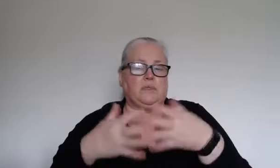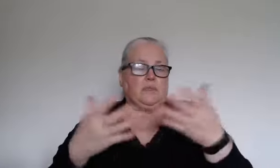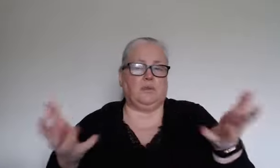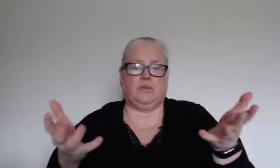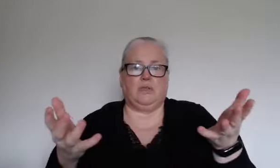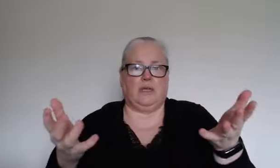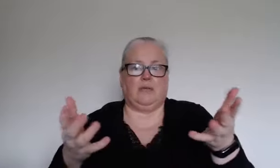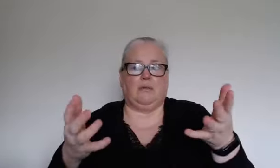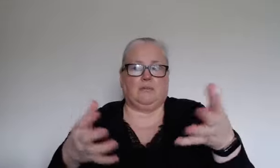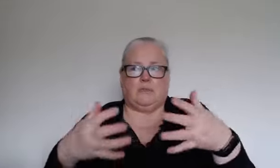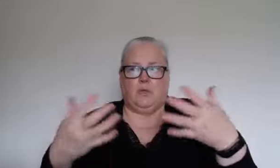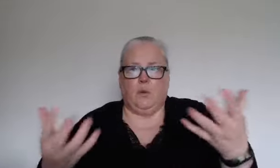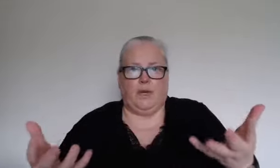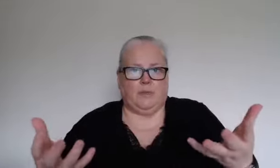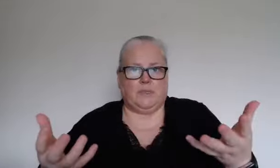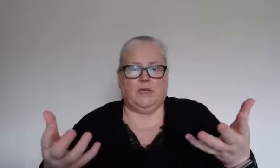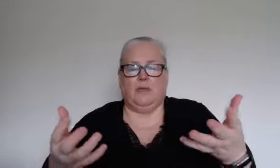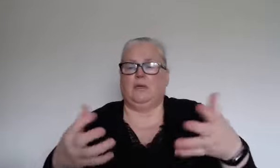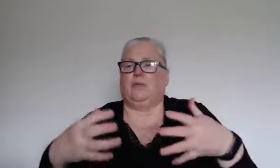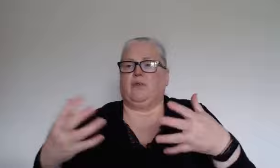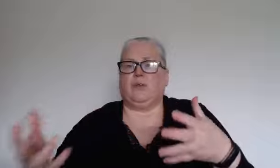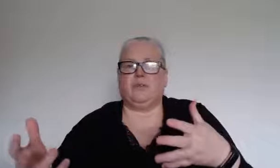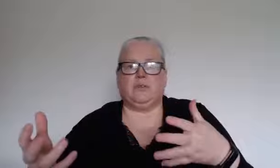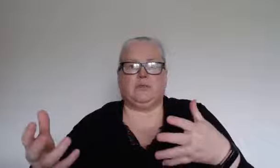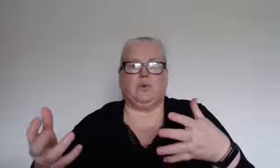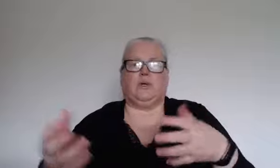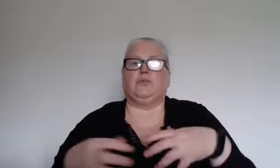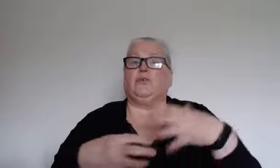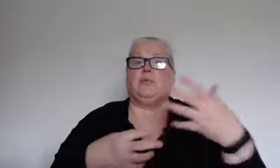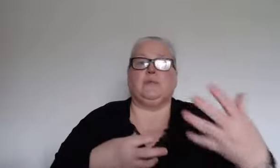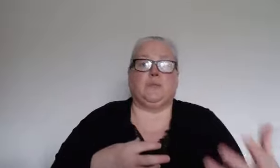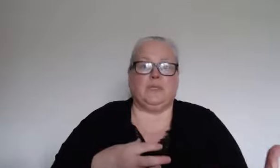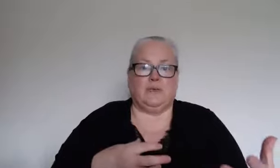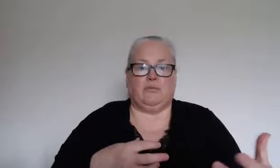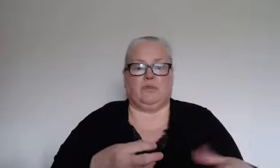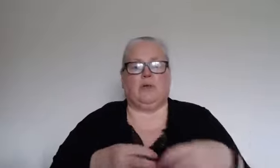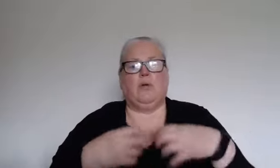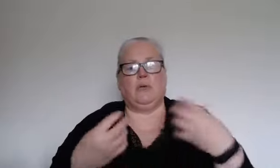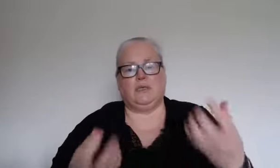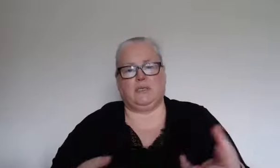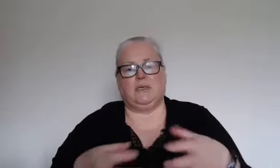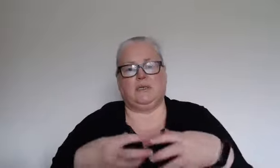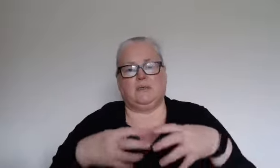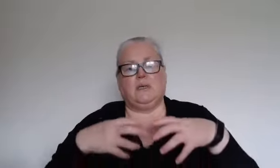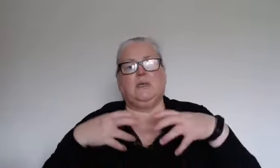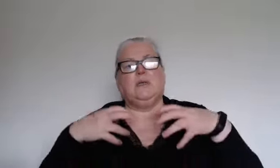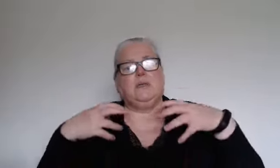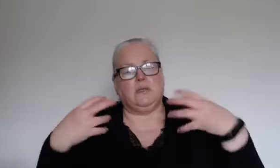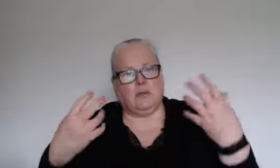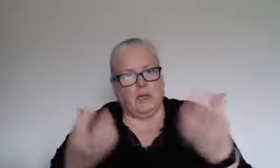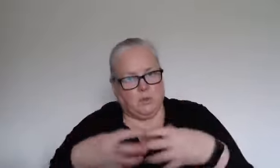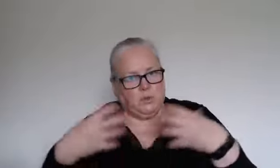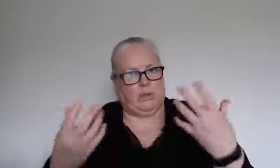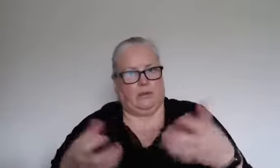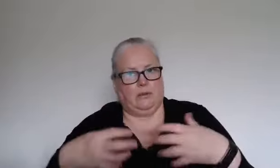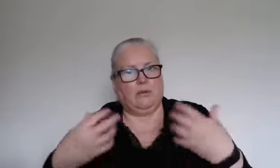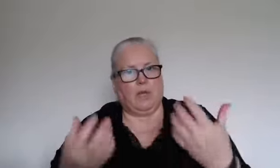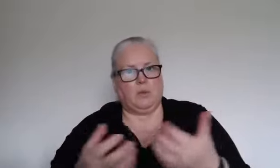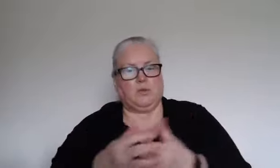what you think. See what helps. If that doesn't work, try something different. The whole idea is you keep trying, and